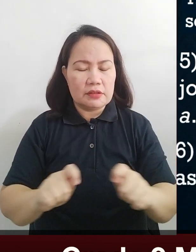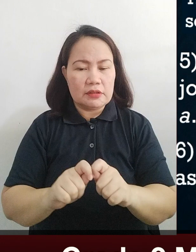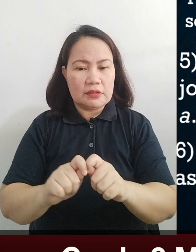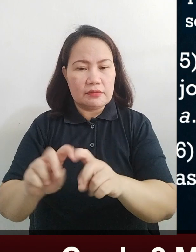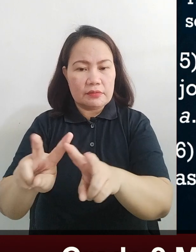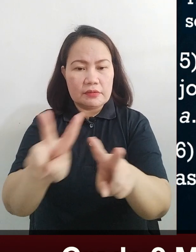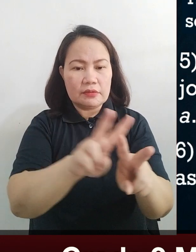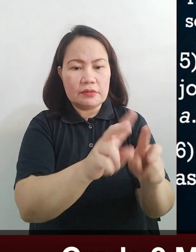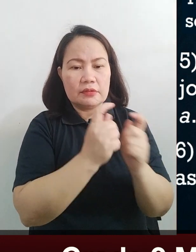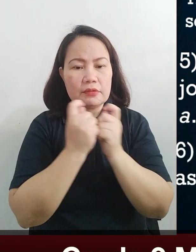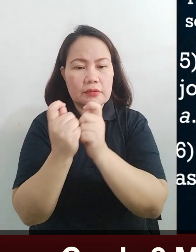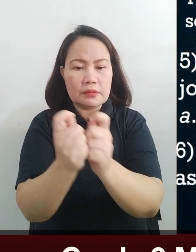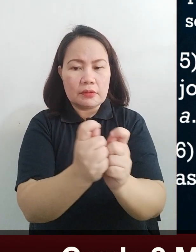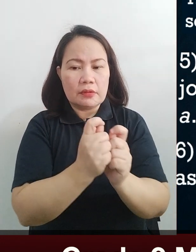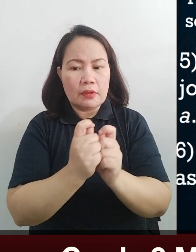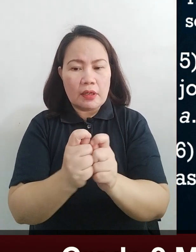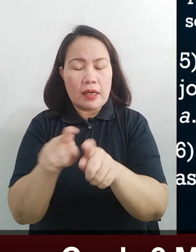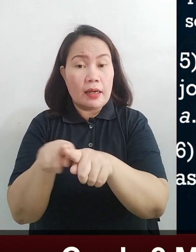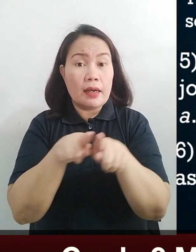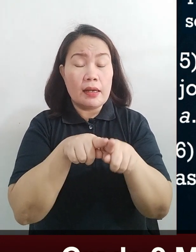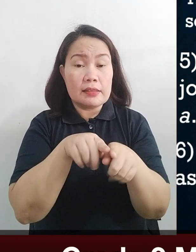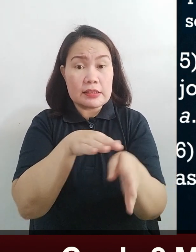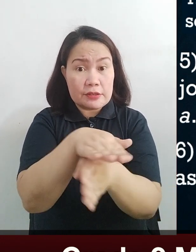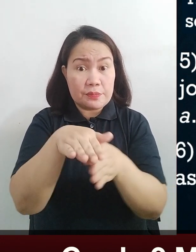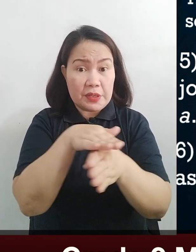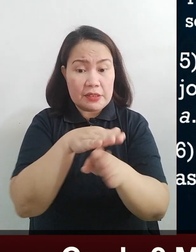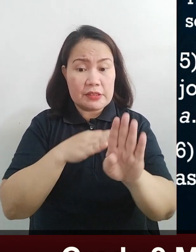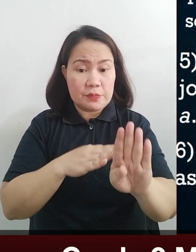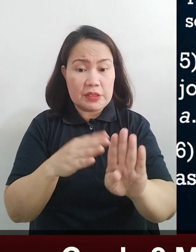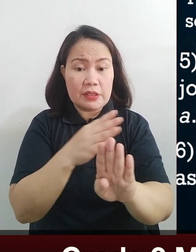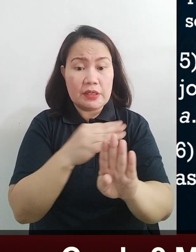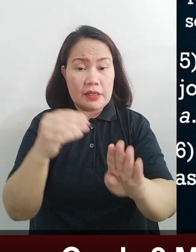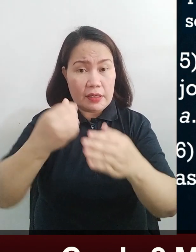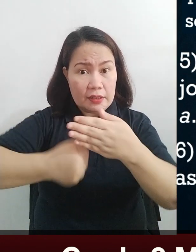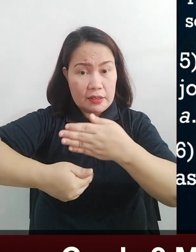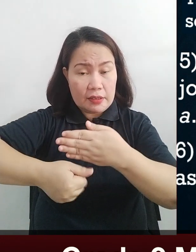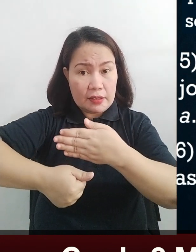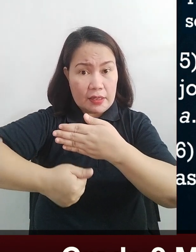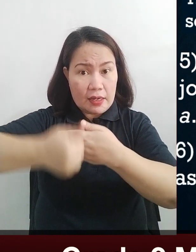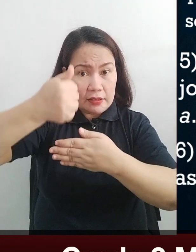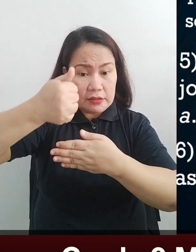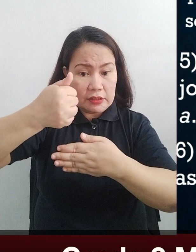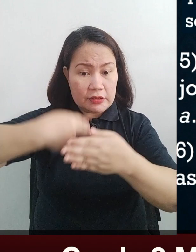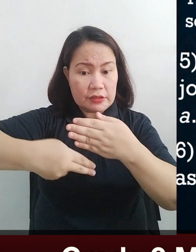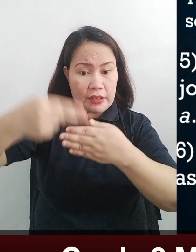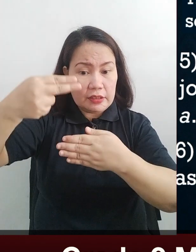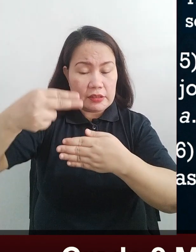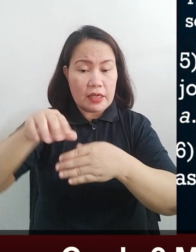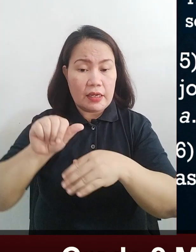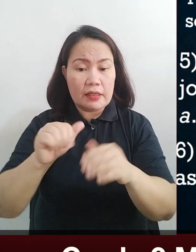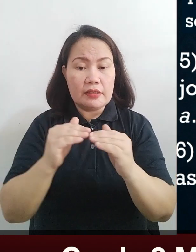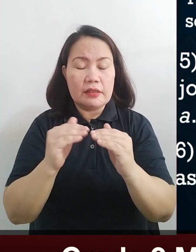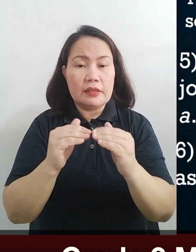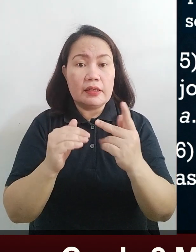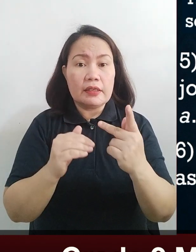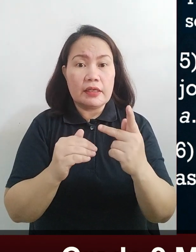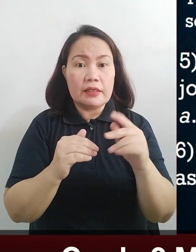triangle varies jointly as the base B and the altitude h. So that is A